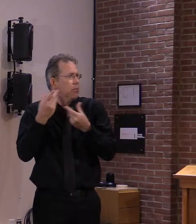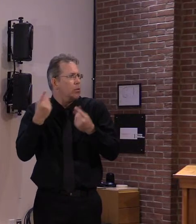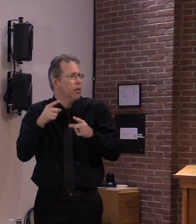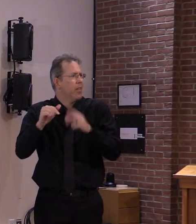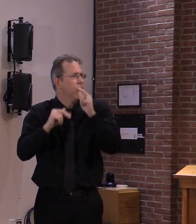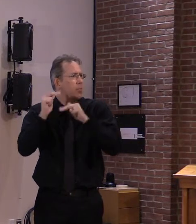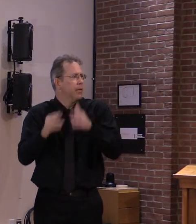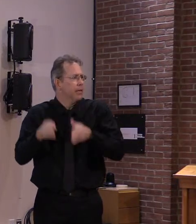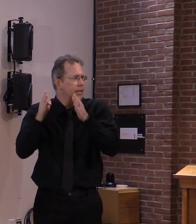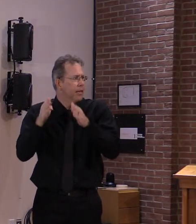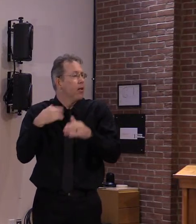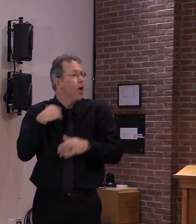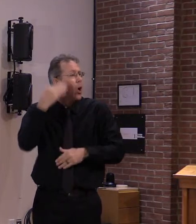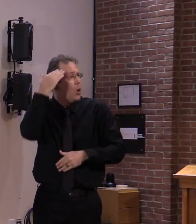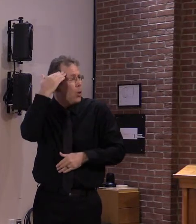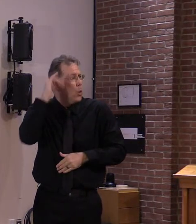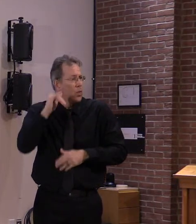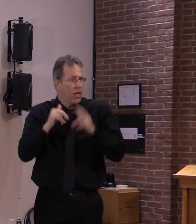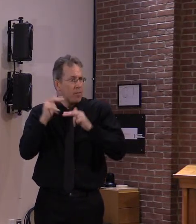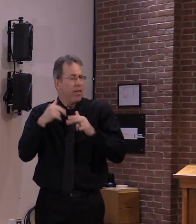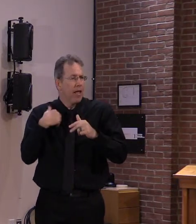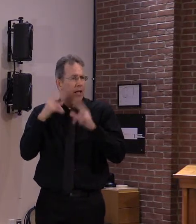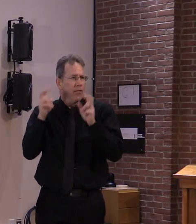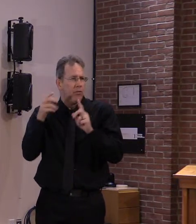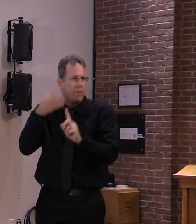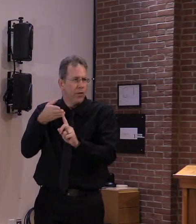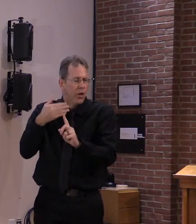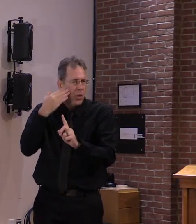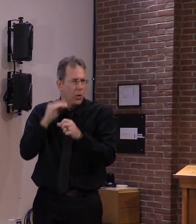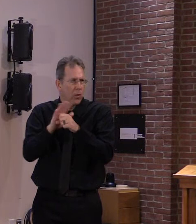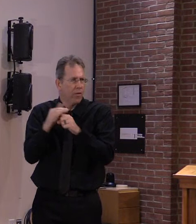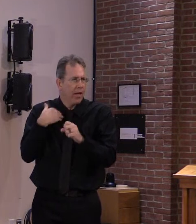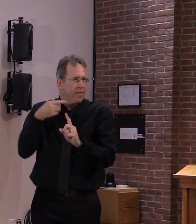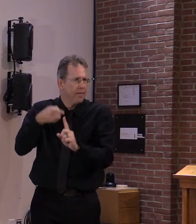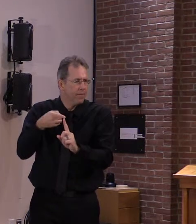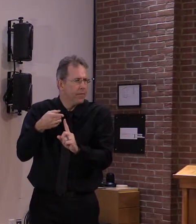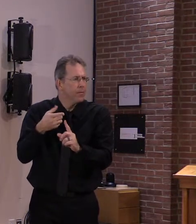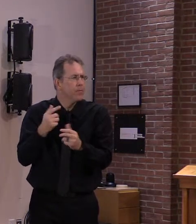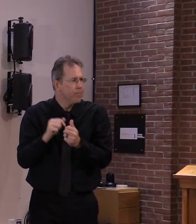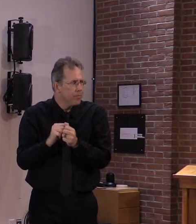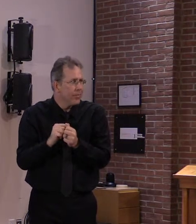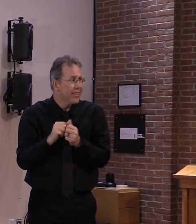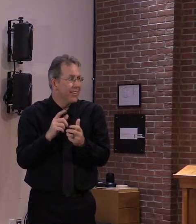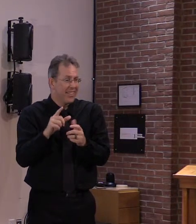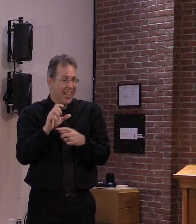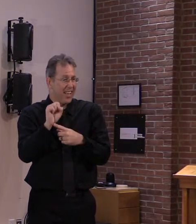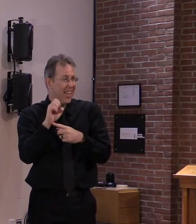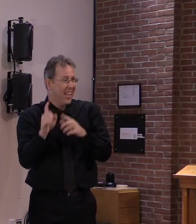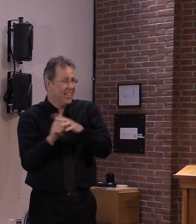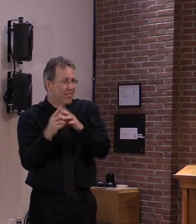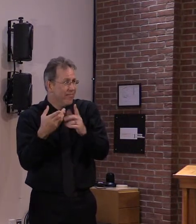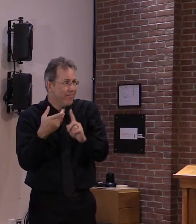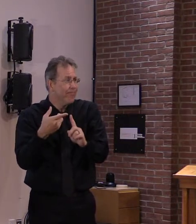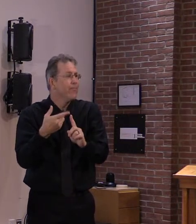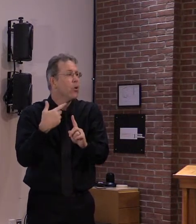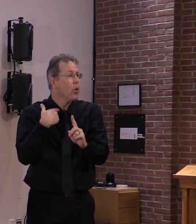have some commonly used assessment tool across the state that allows us to begin to prioritize the